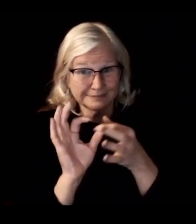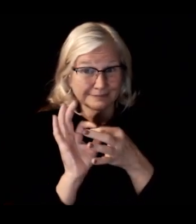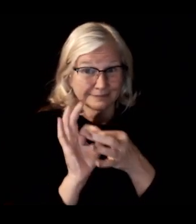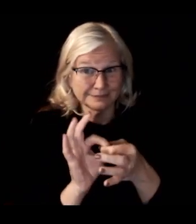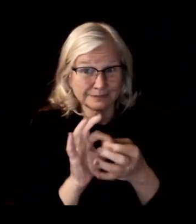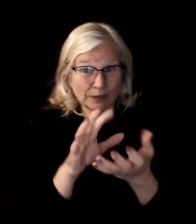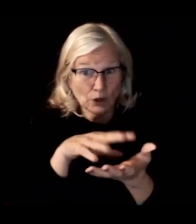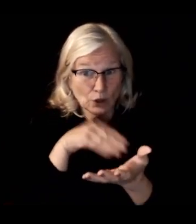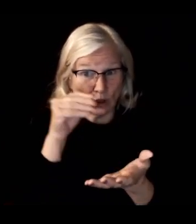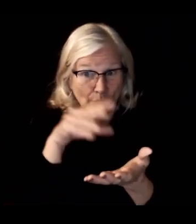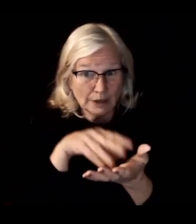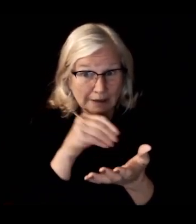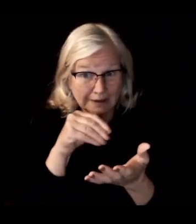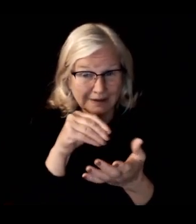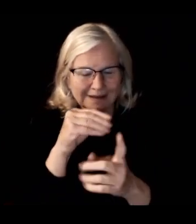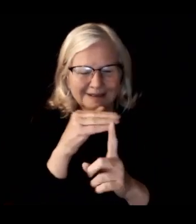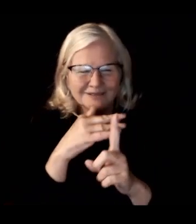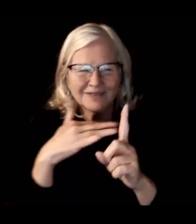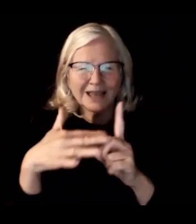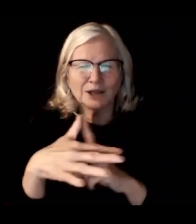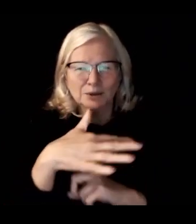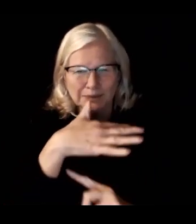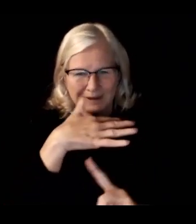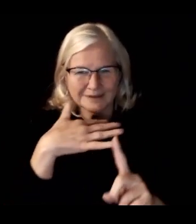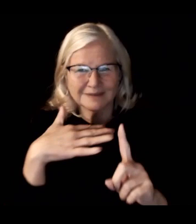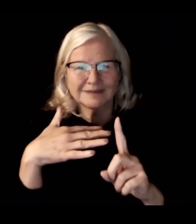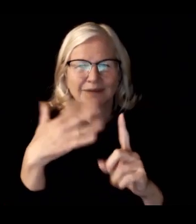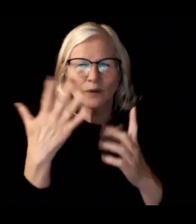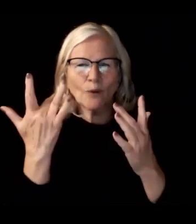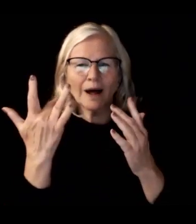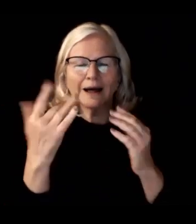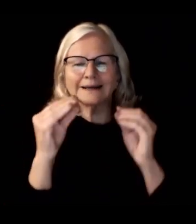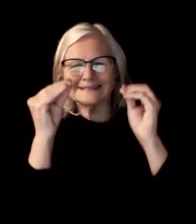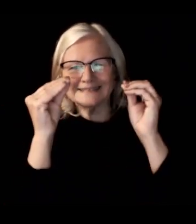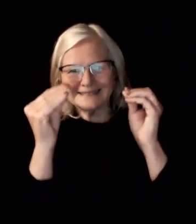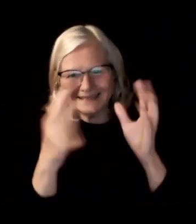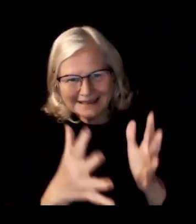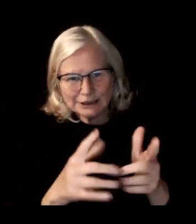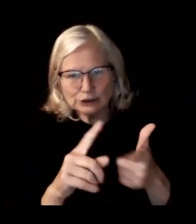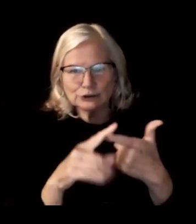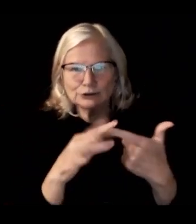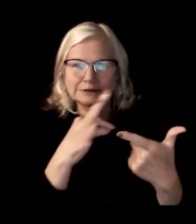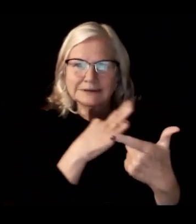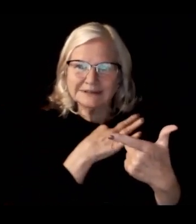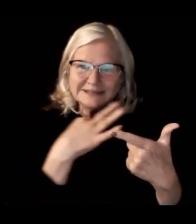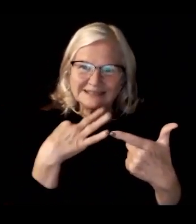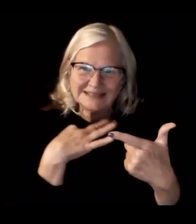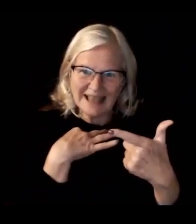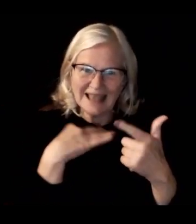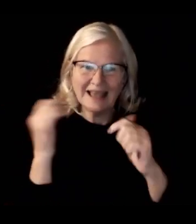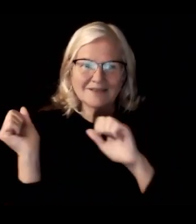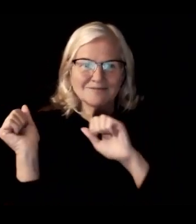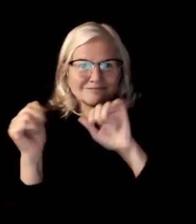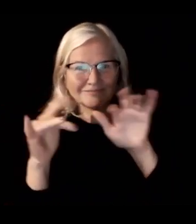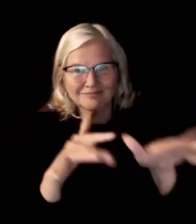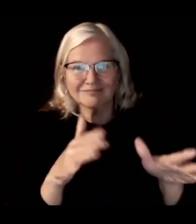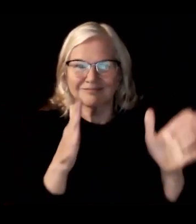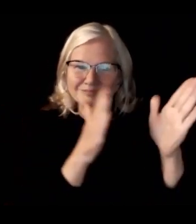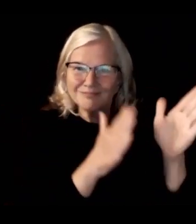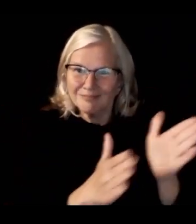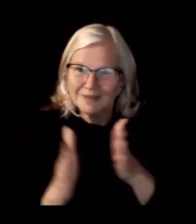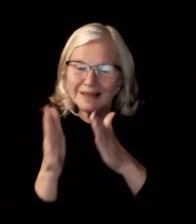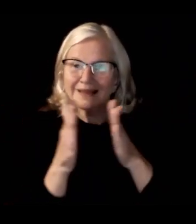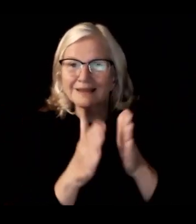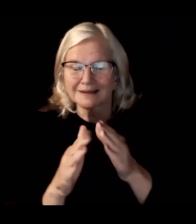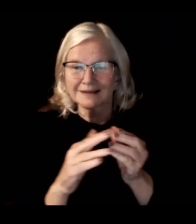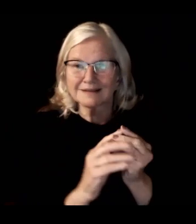as teachers and educators are coming back, preparing. And so we saw some evidence of cases there.